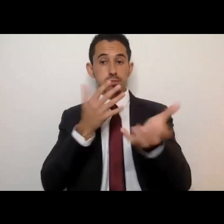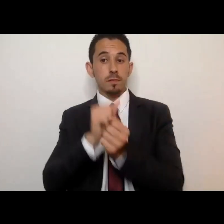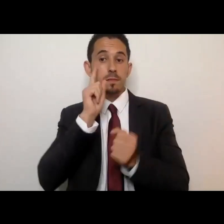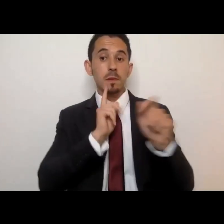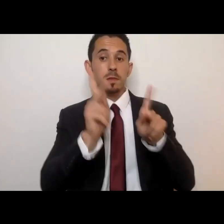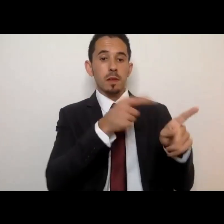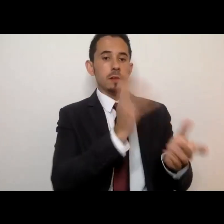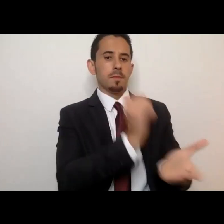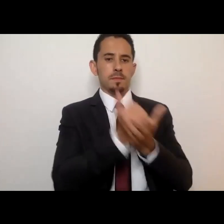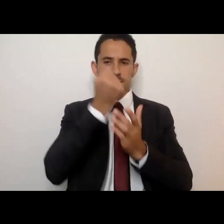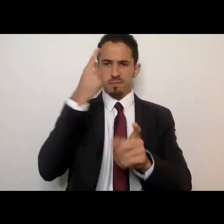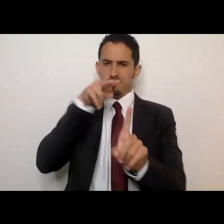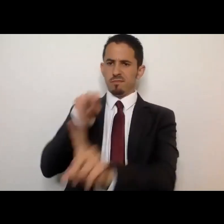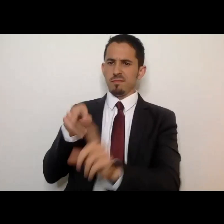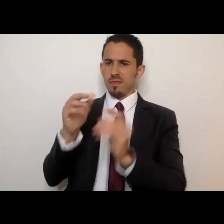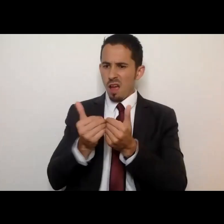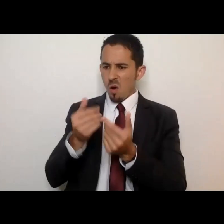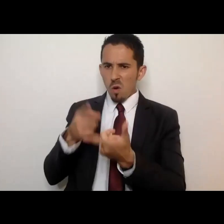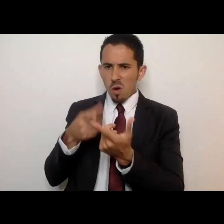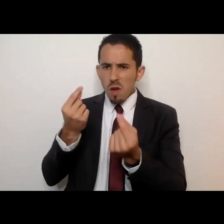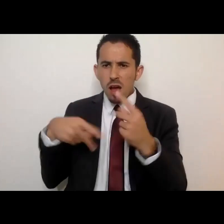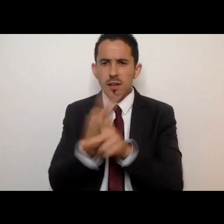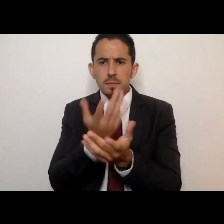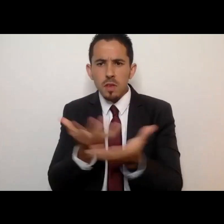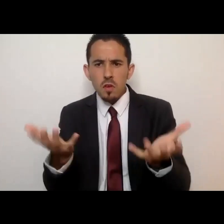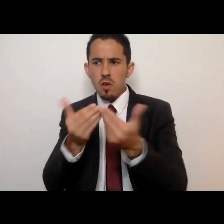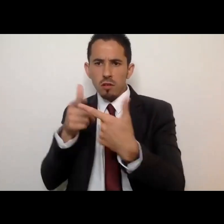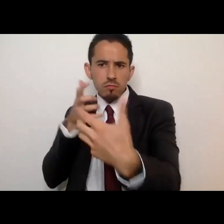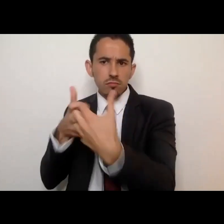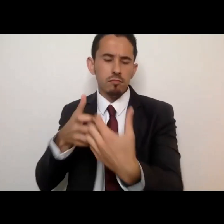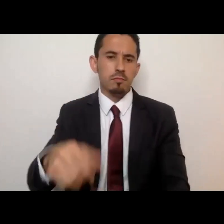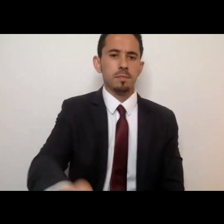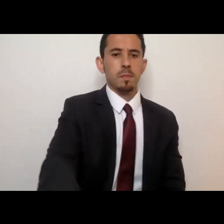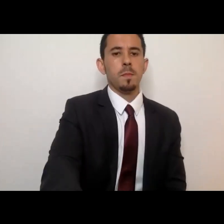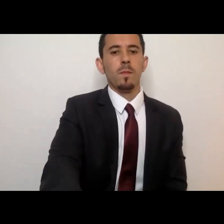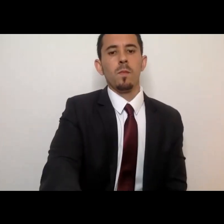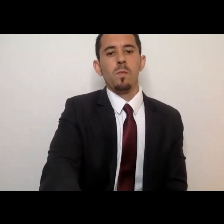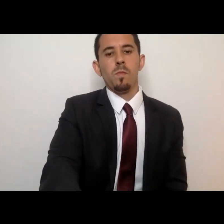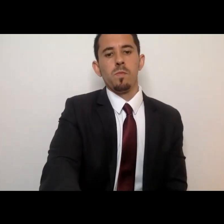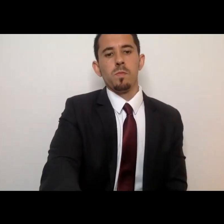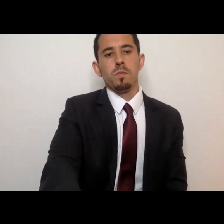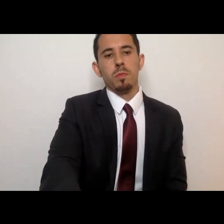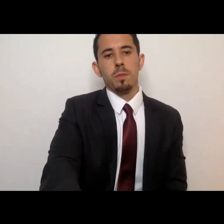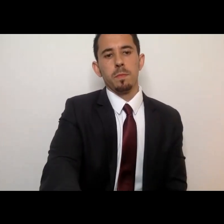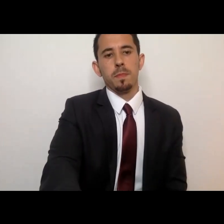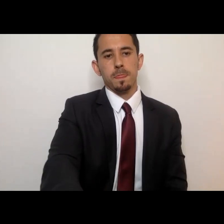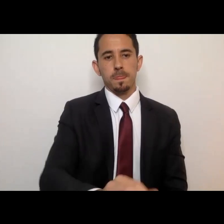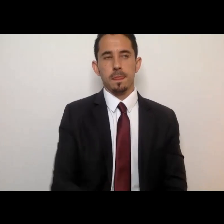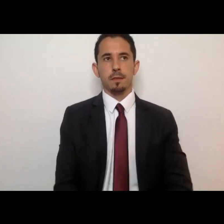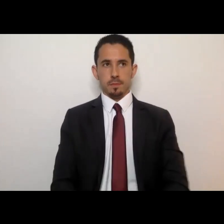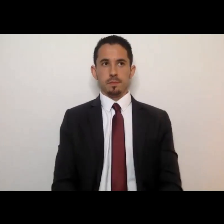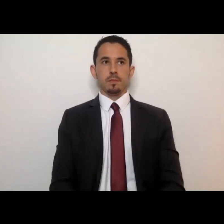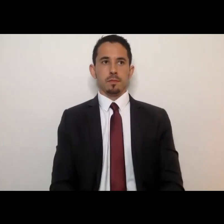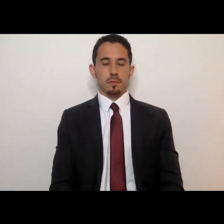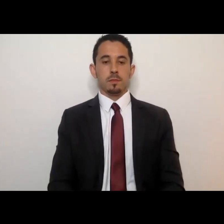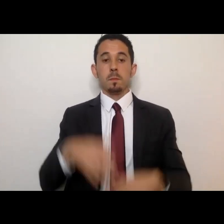Language. Throughout these interviews, it would help us understand what kind of materials would be best fit to have